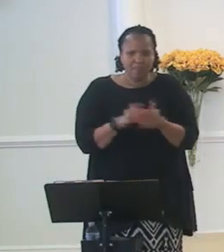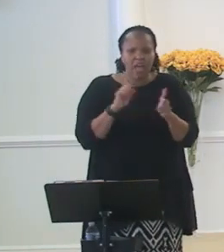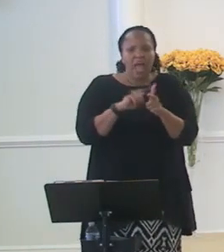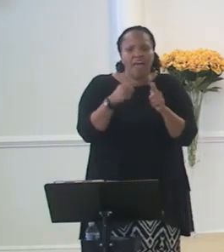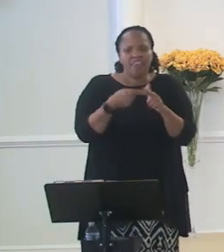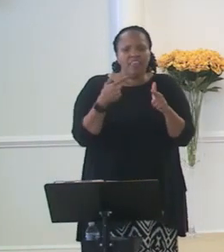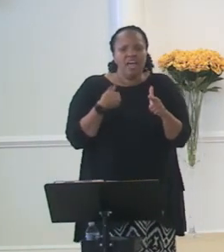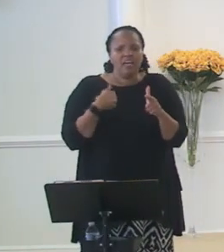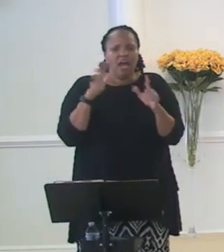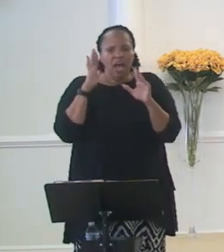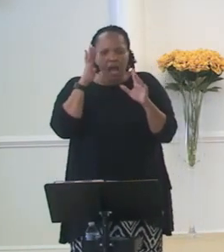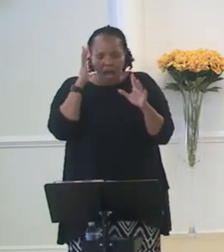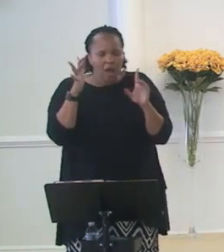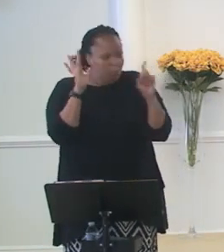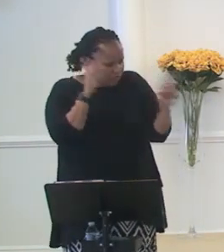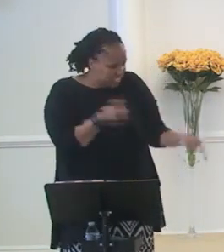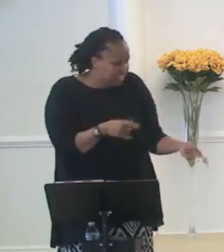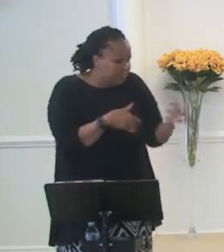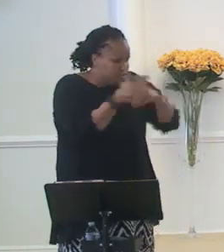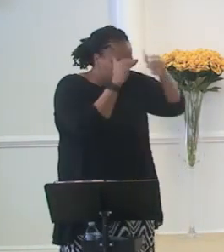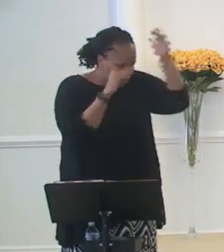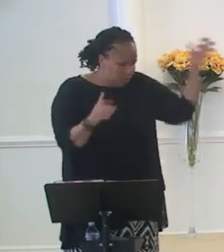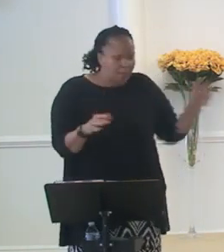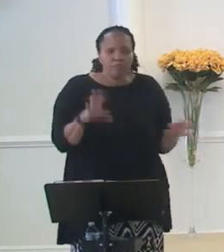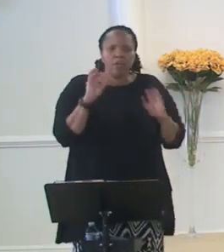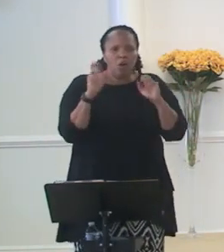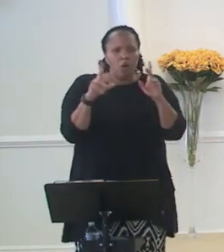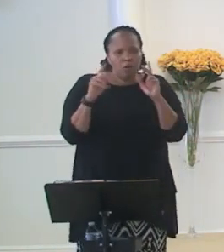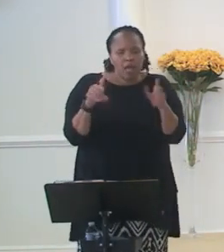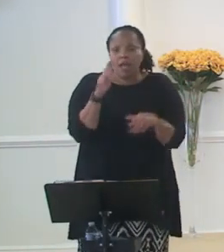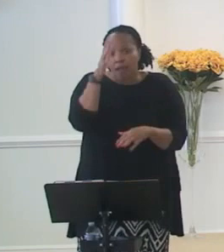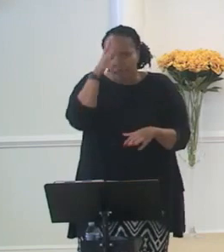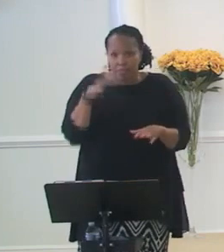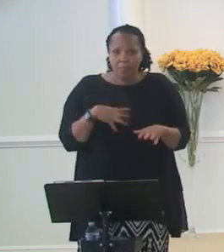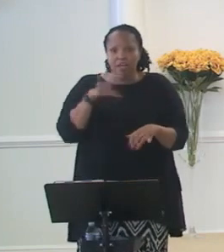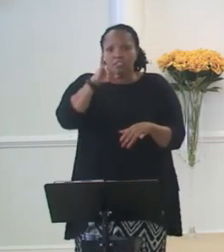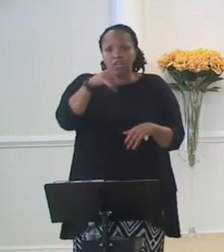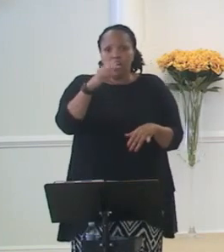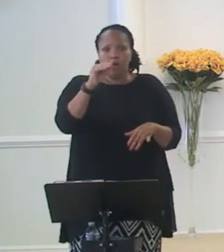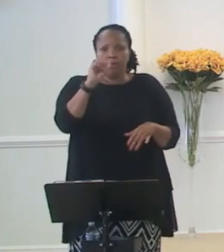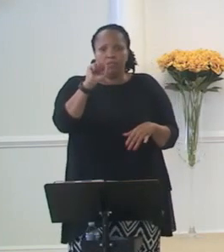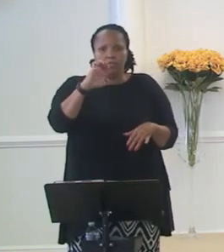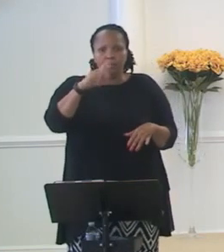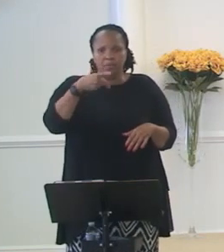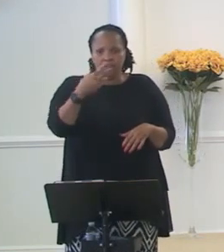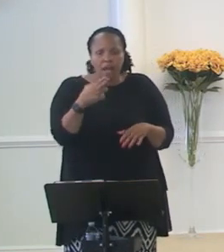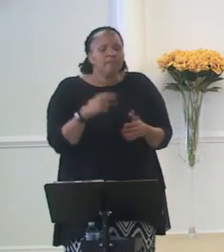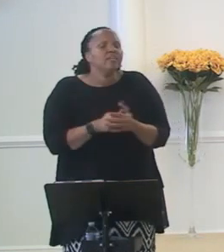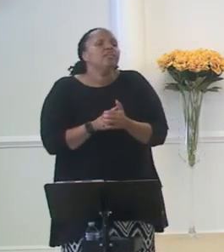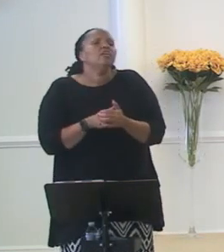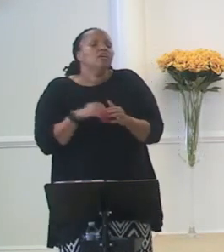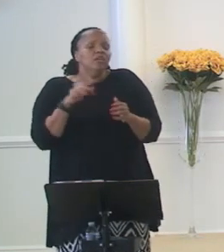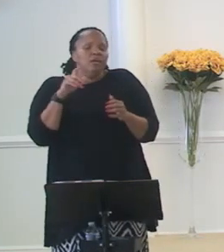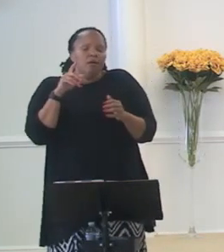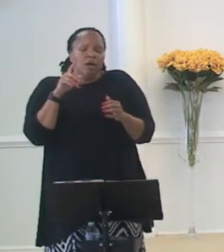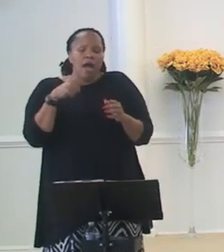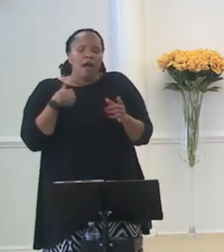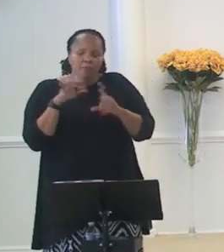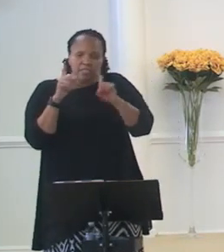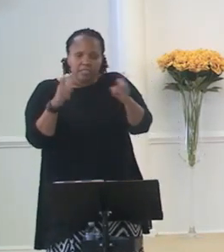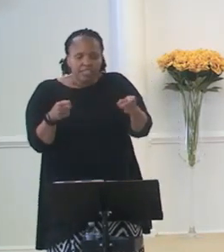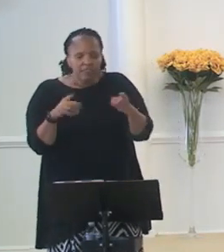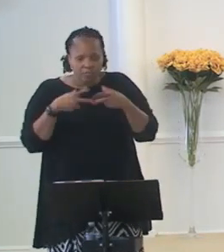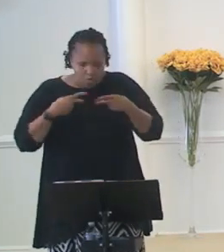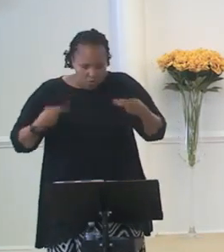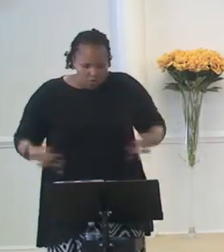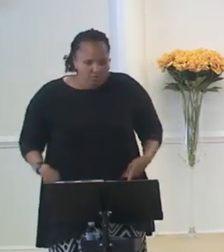I'll give you the throne. All right, Joseph, I'm going to give you the space of Pharaoh, but we're going to discuss it in the pit. Oh, y'all ain't